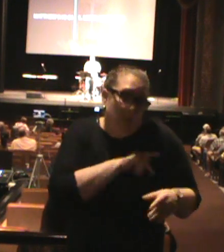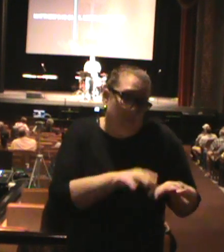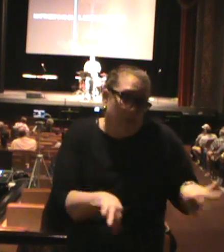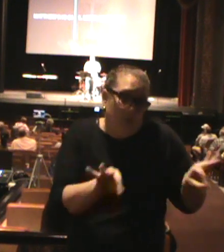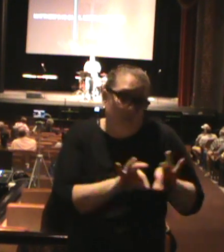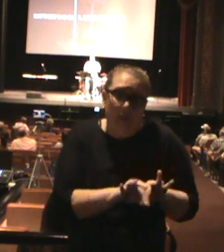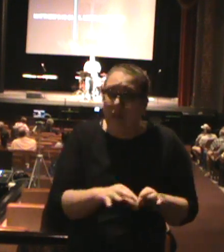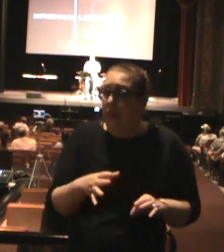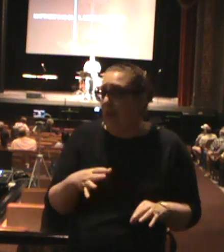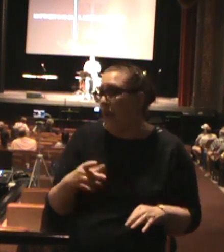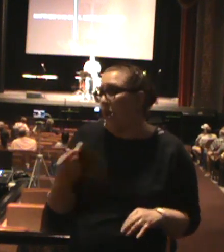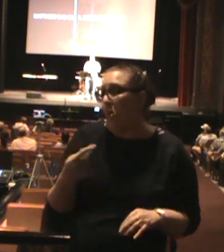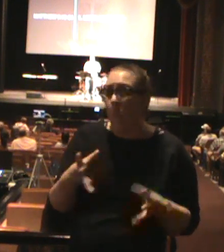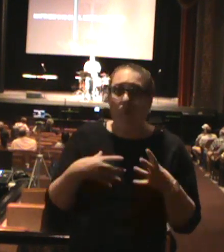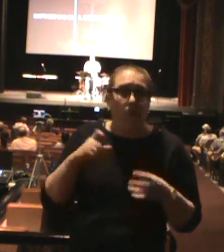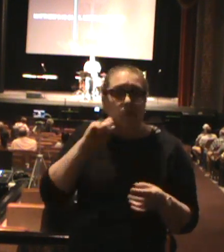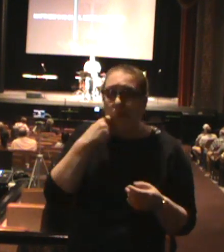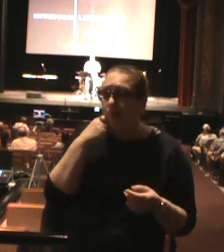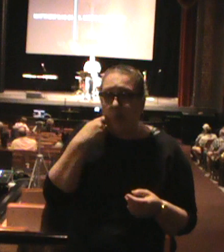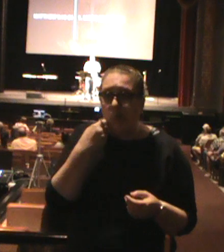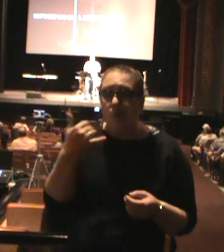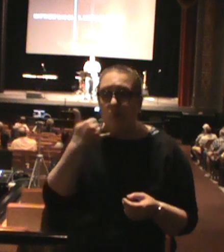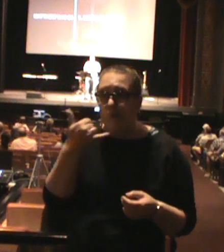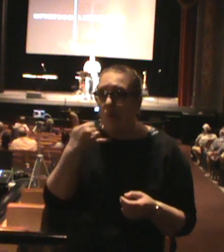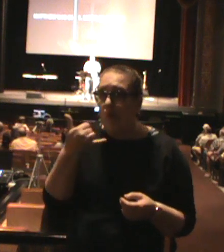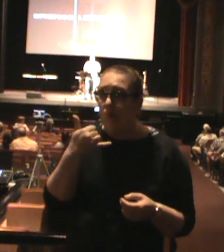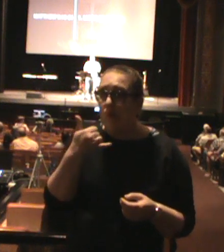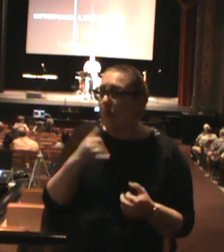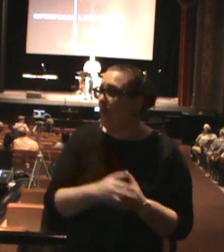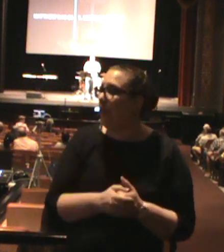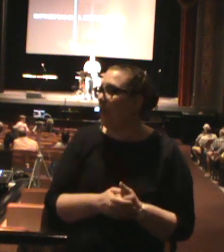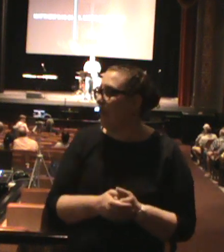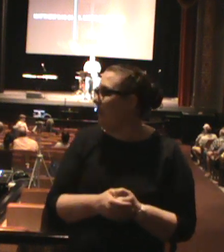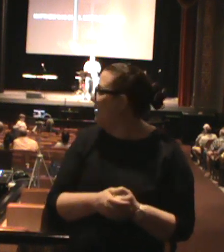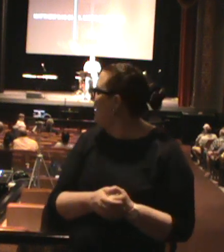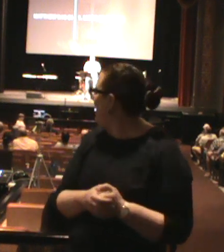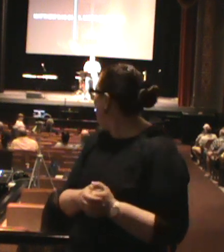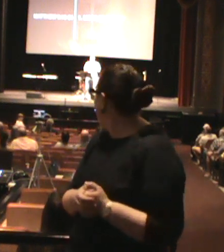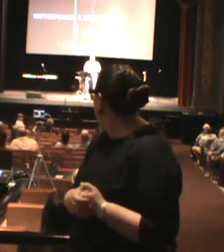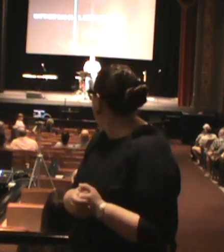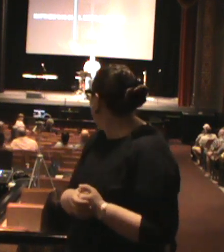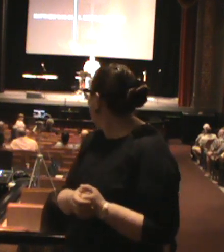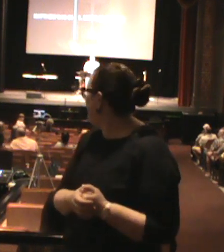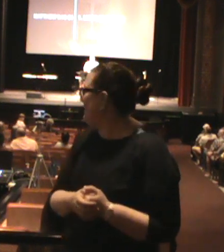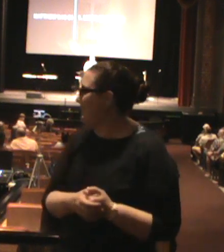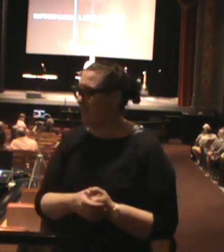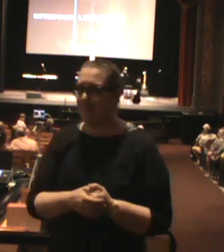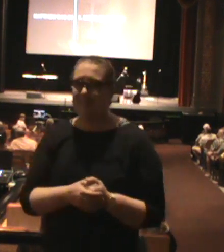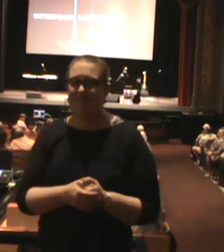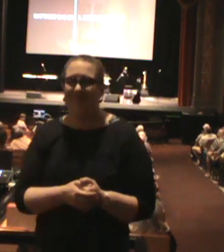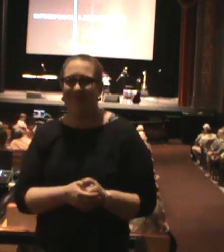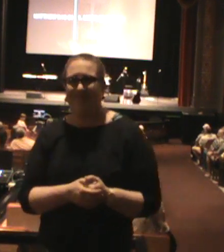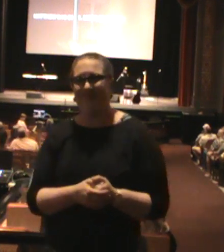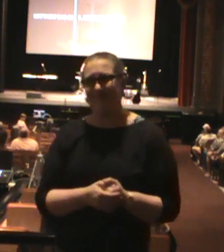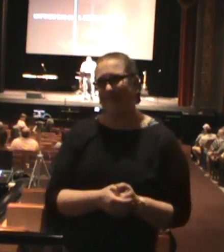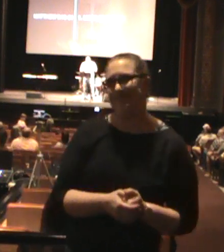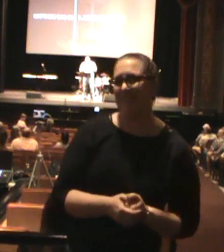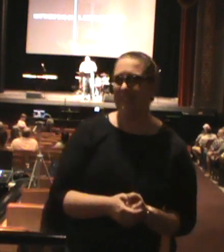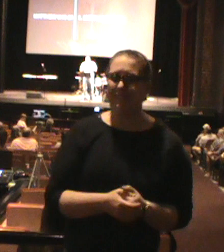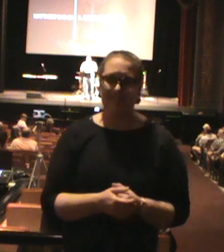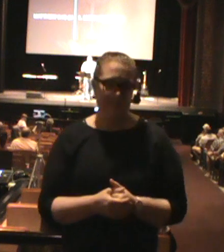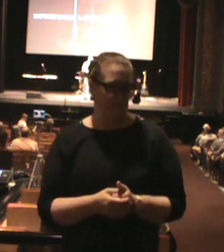our iPhones. And who saw the flip phone in here? You are my people, all right? That's good. Both of you. All right? That's